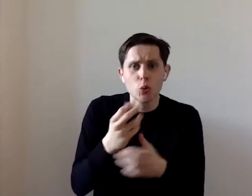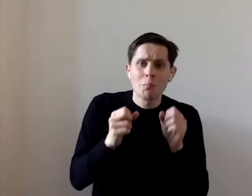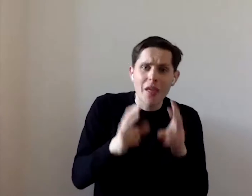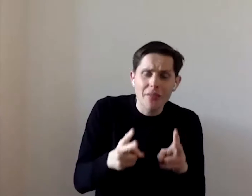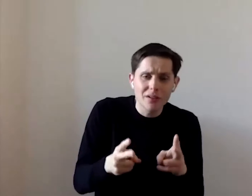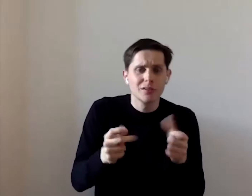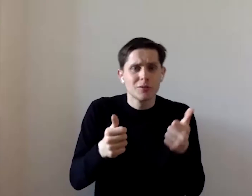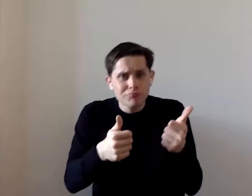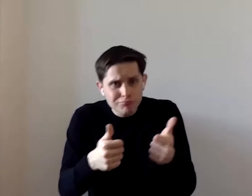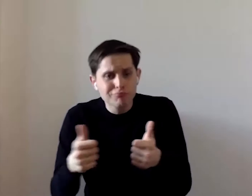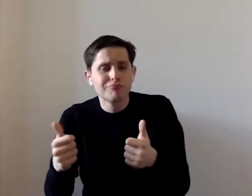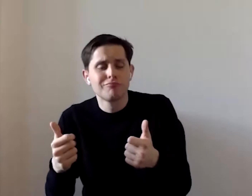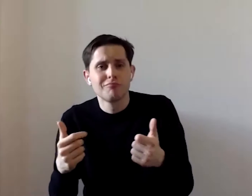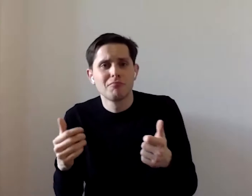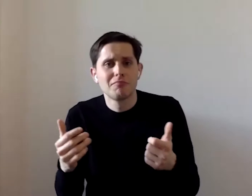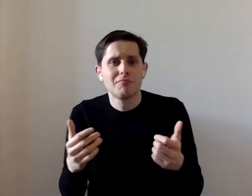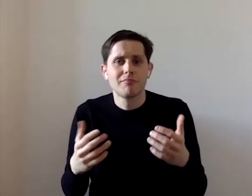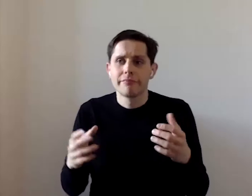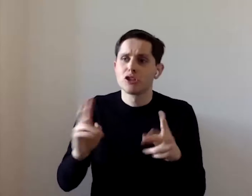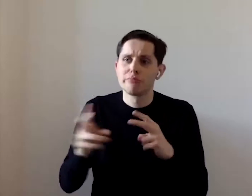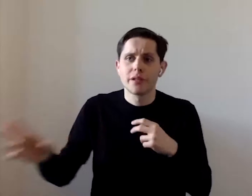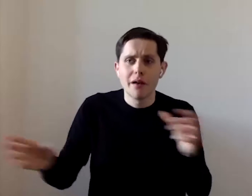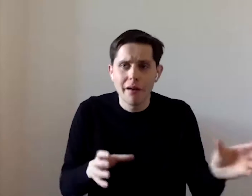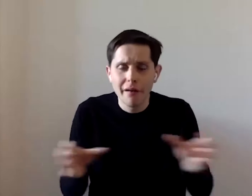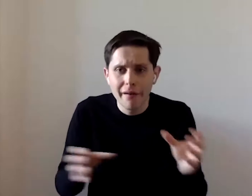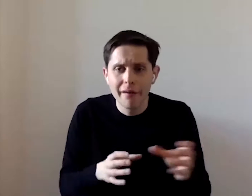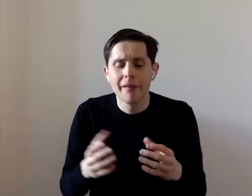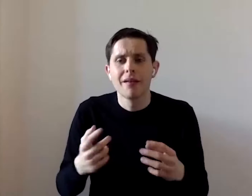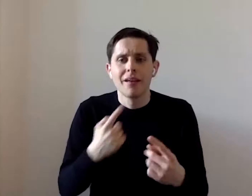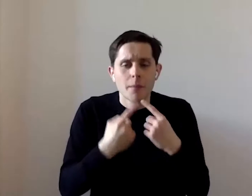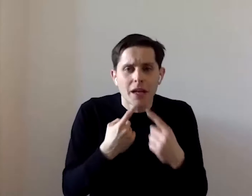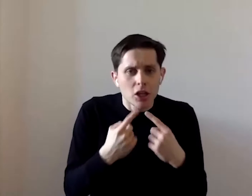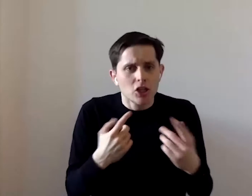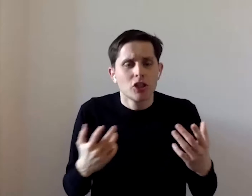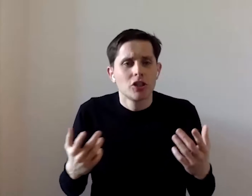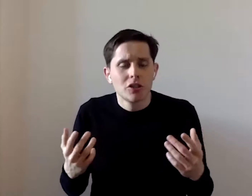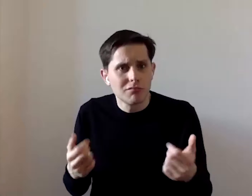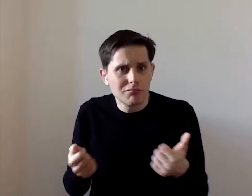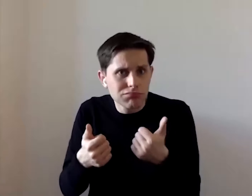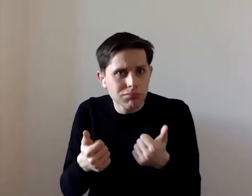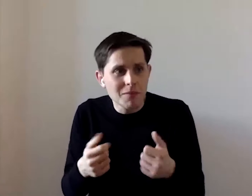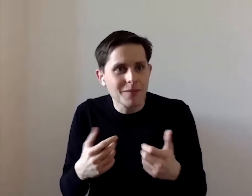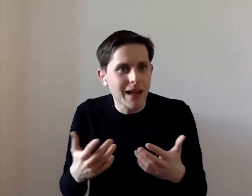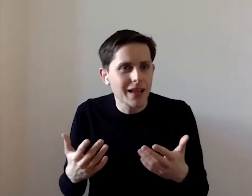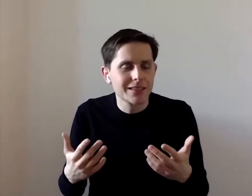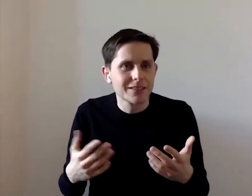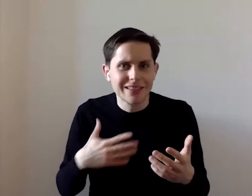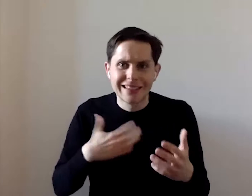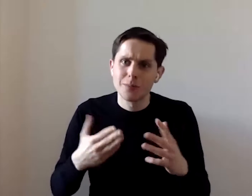also exploring new ways of creating and making and discussing and providing interpreters and providing, you